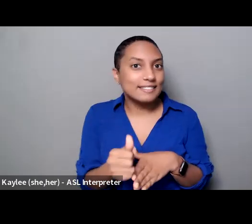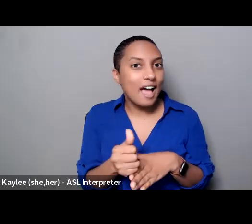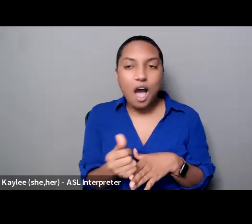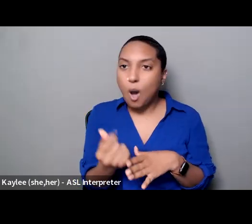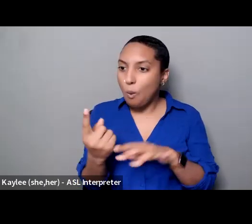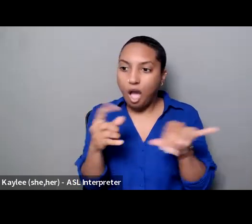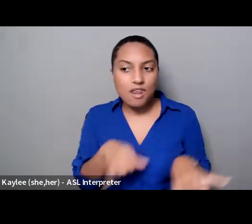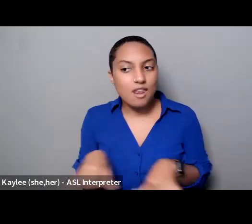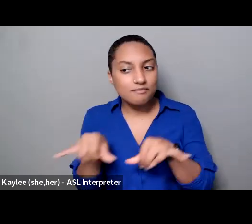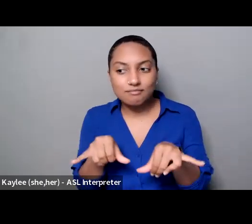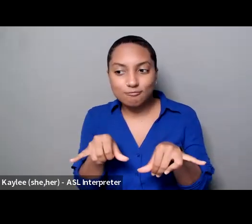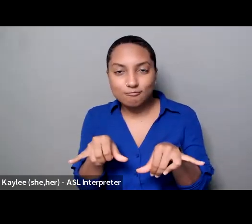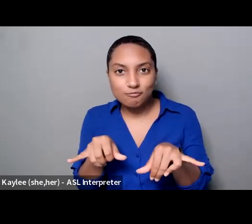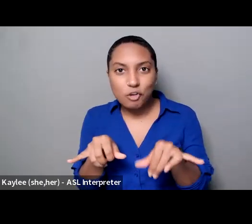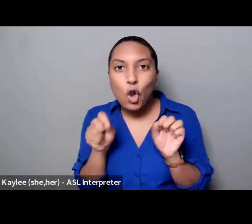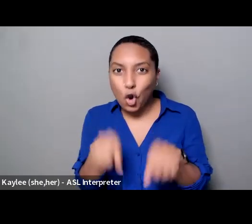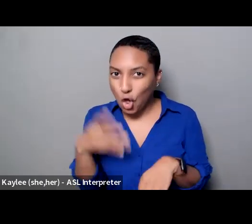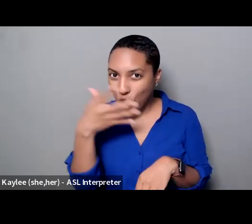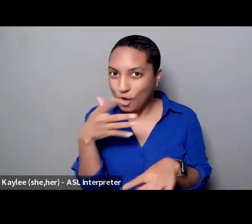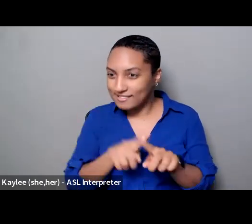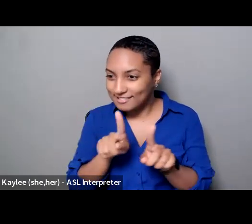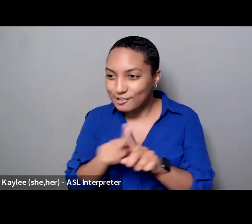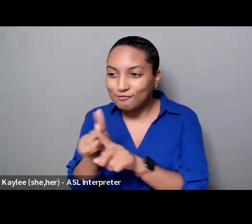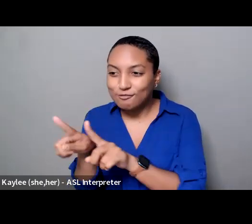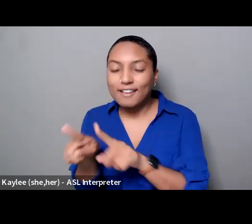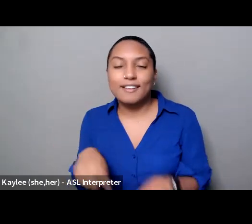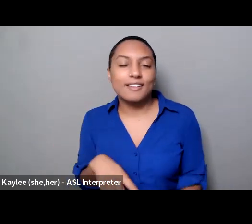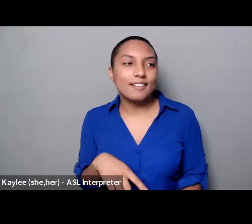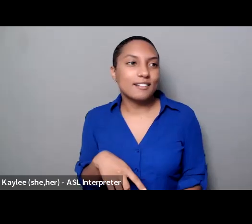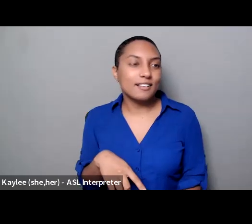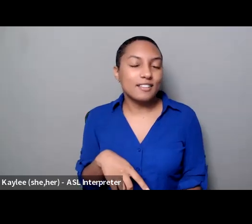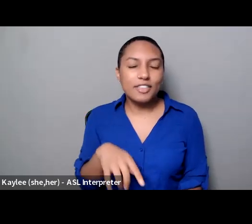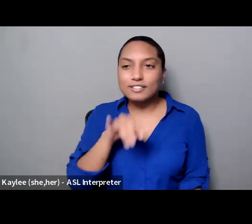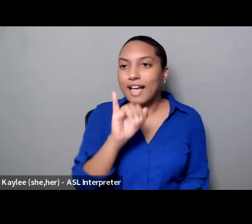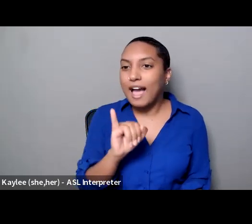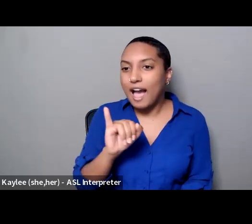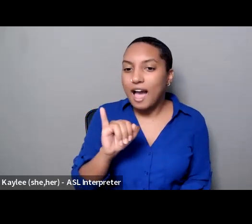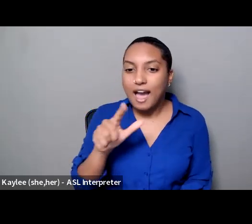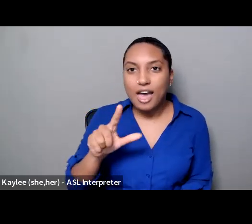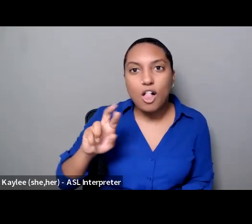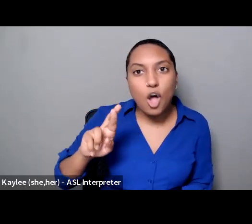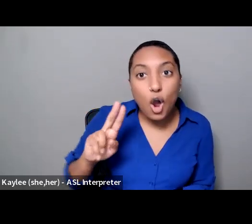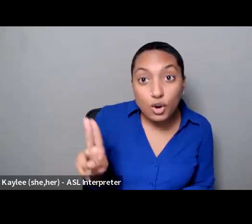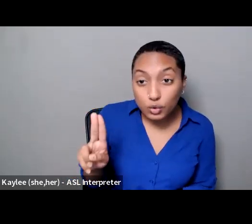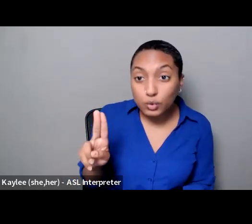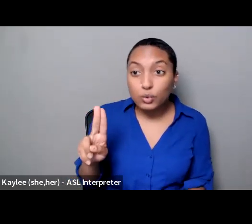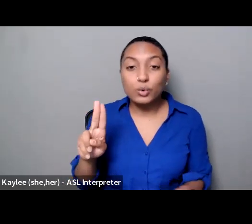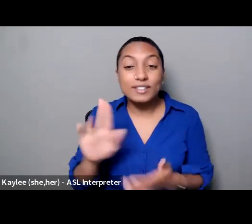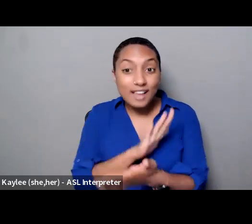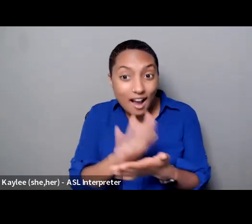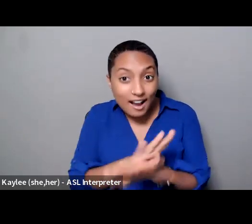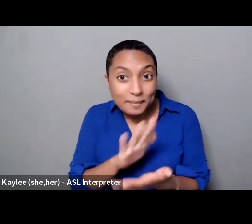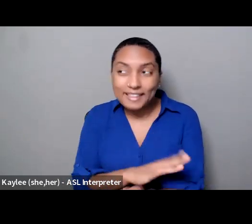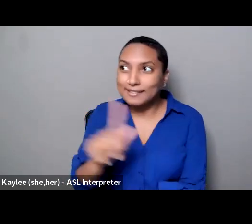a library full of booklets on leadership. There are ILRU documents on leadership, I'm